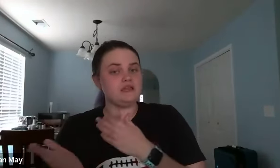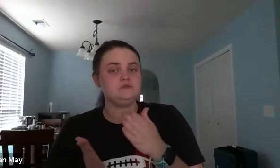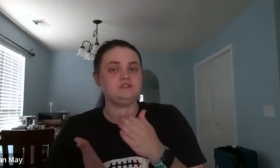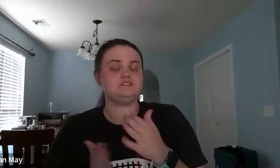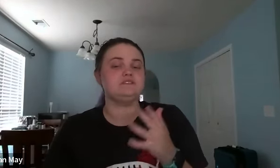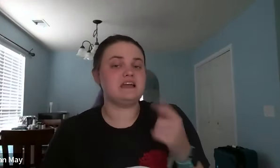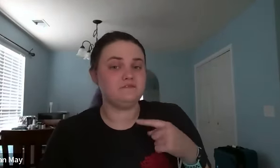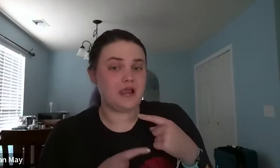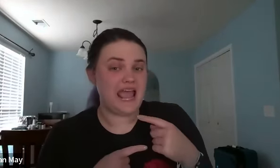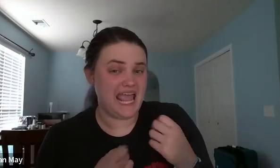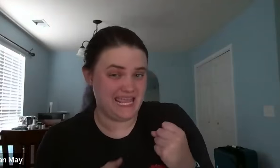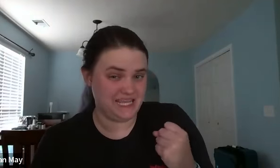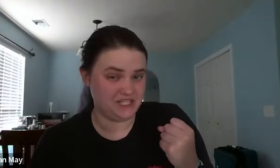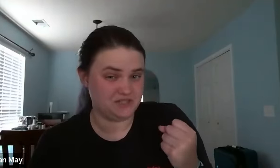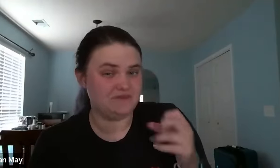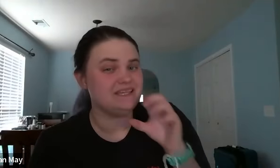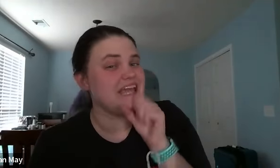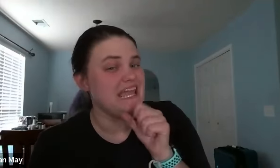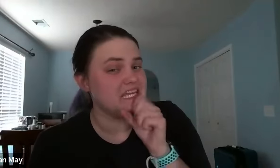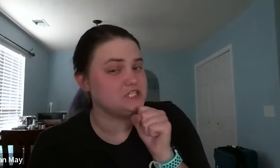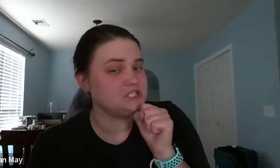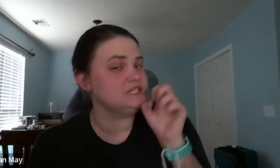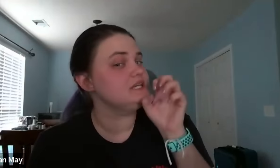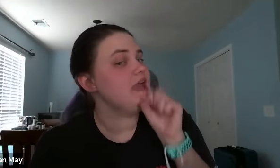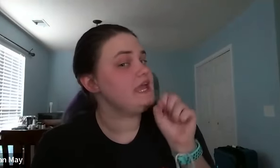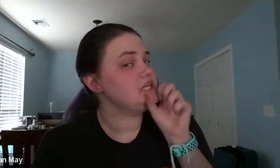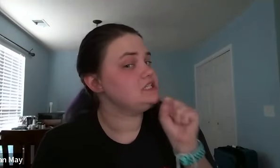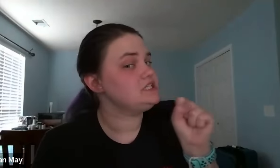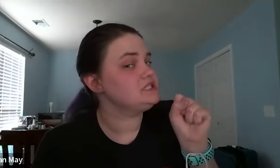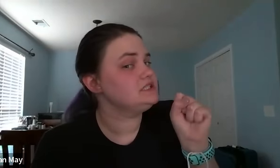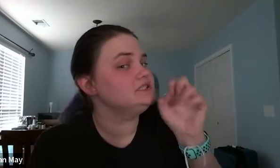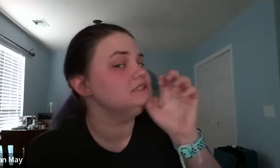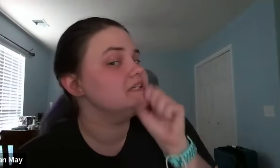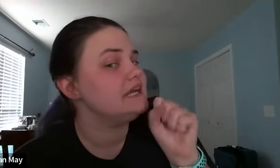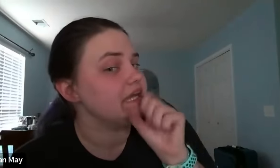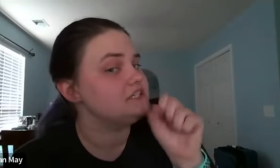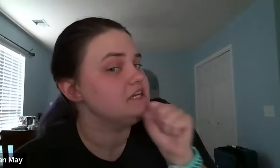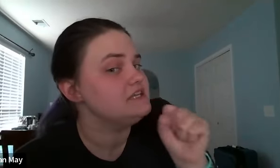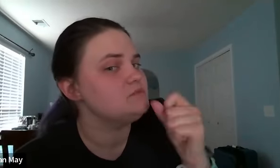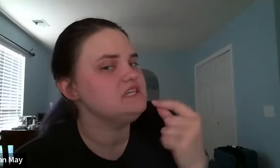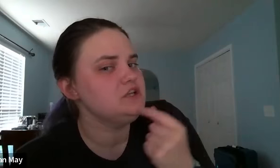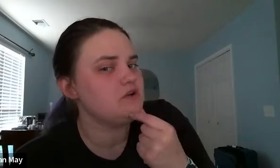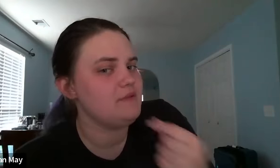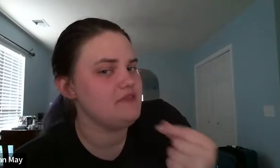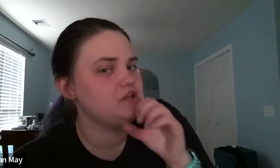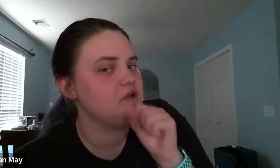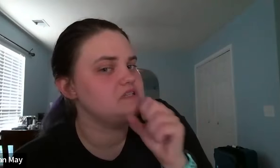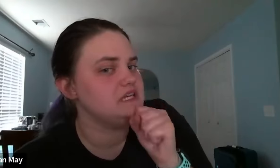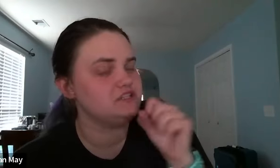you would do it, so the sign for age is age. It's almost like you're grabbing like a goatee. So it's